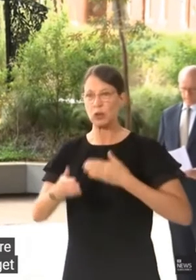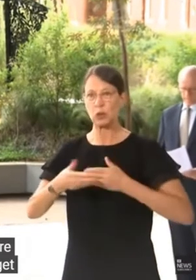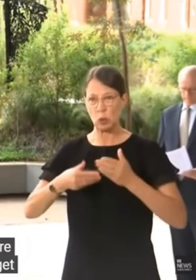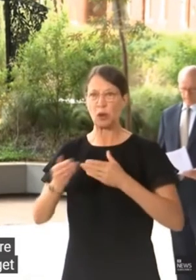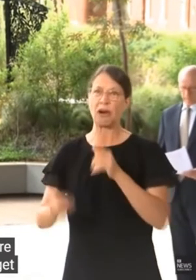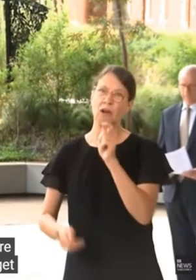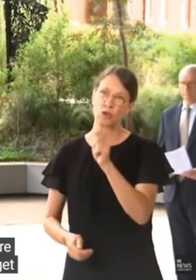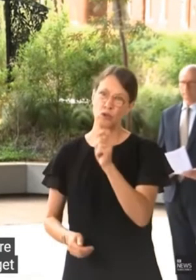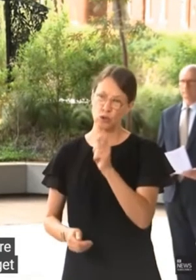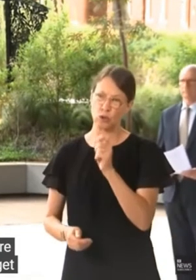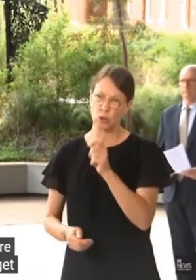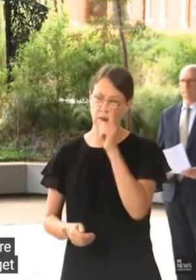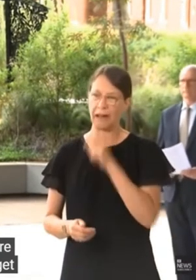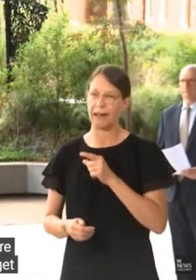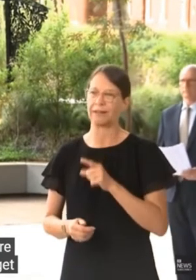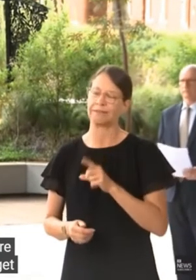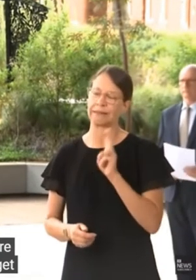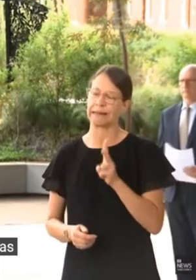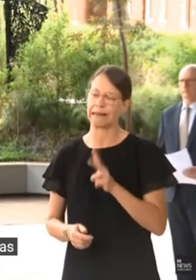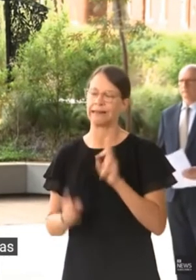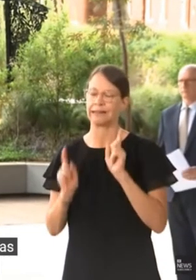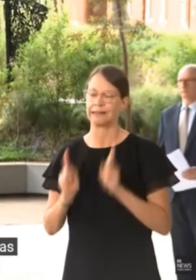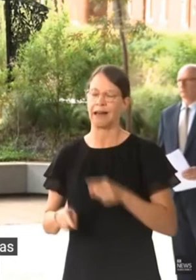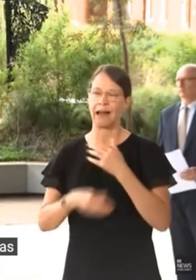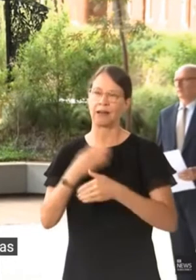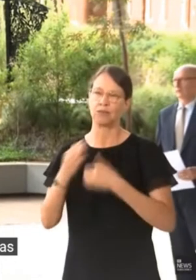as soon as we possibly can.